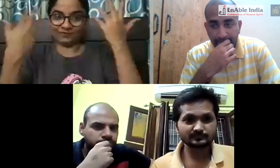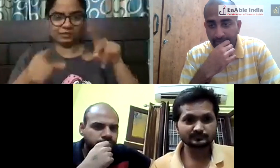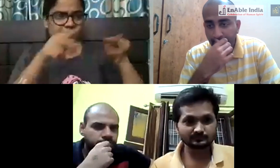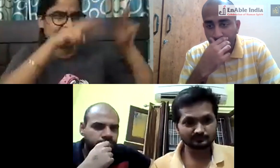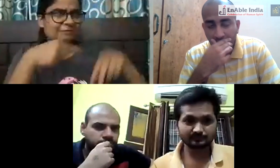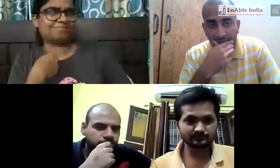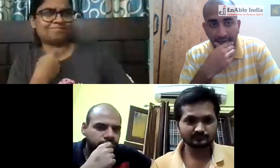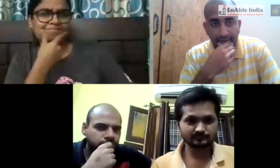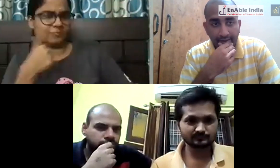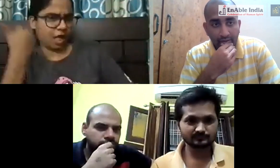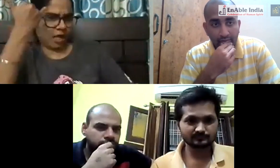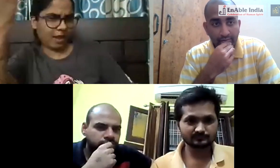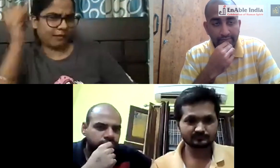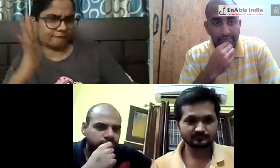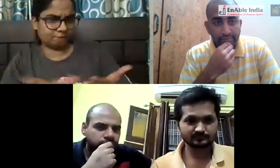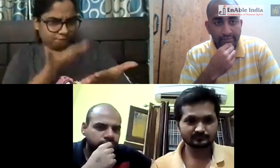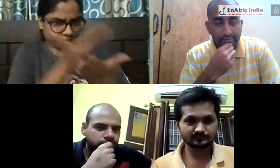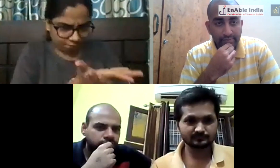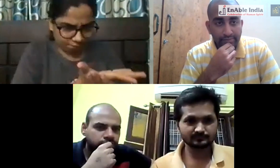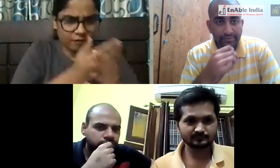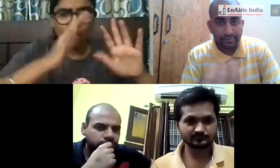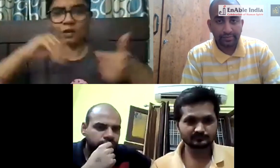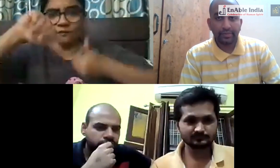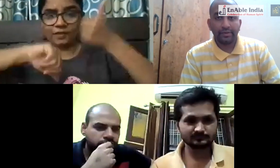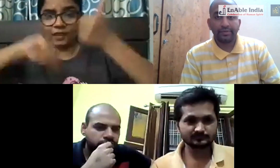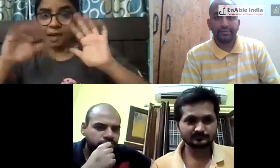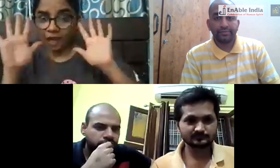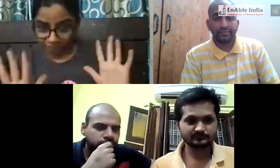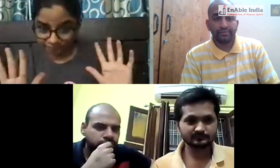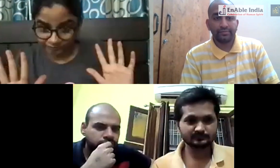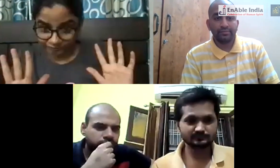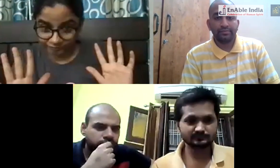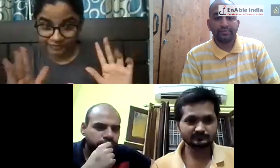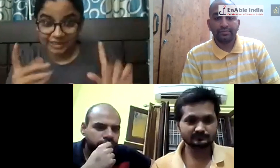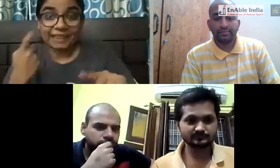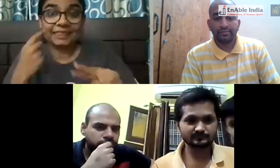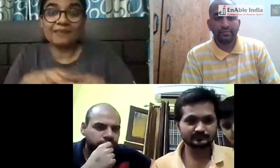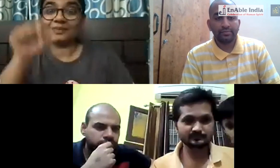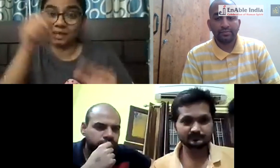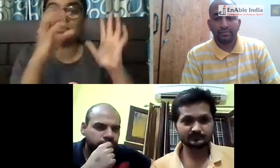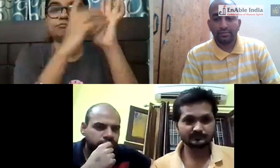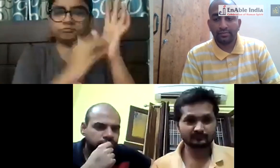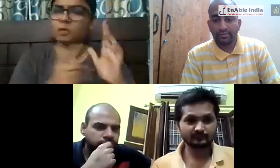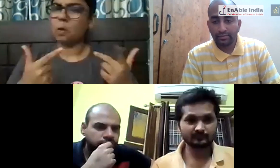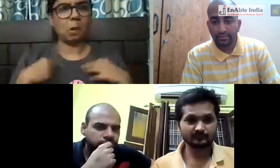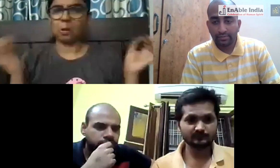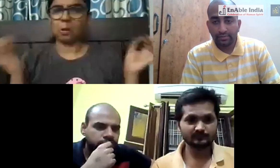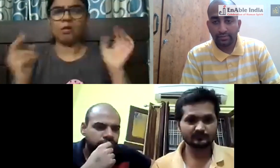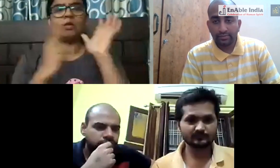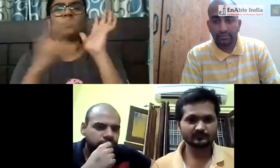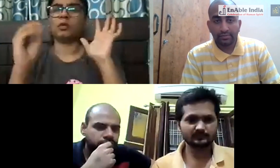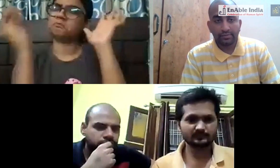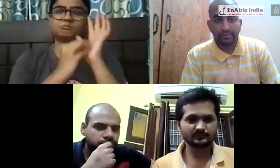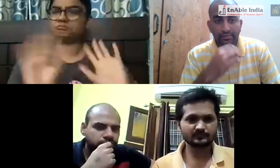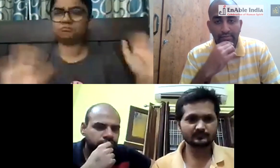Charu saying like you had the discussion on the Zoom, right? And you would like to suggest anything, or if you have any feedback for us, you